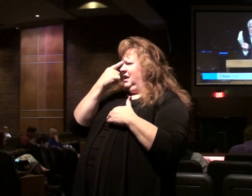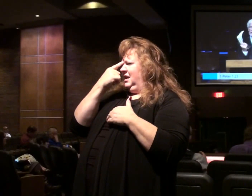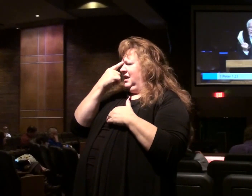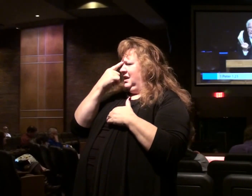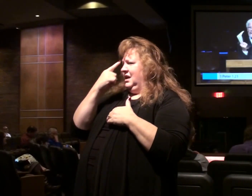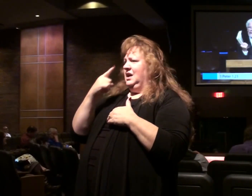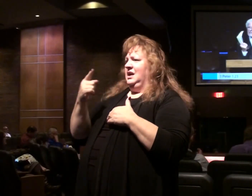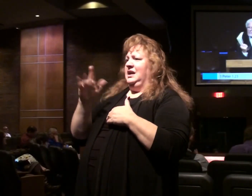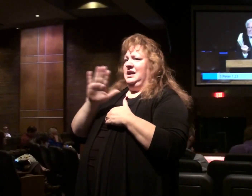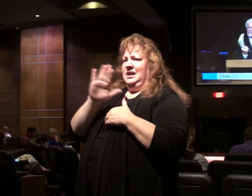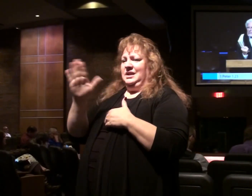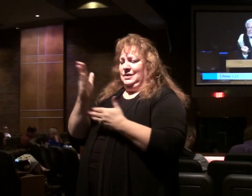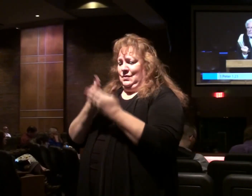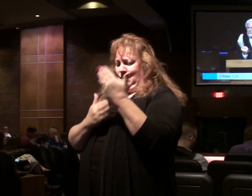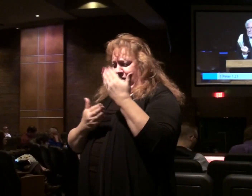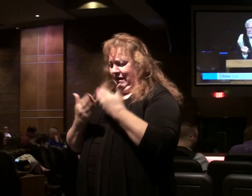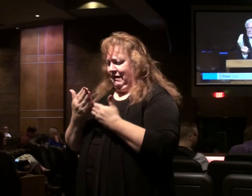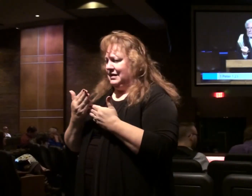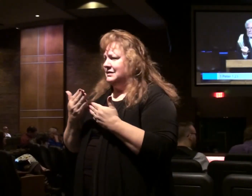You have in your hands.